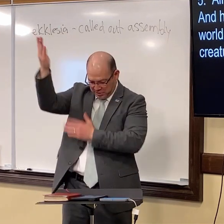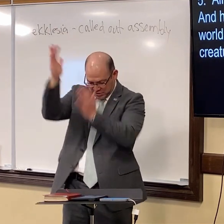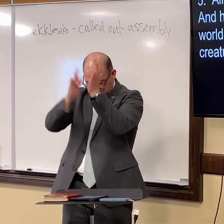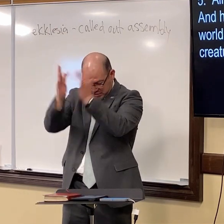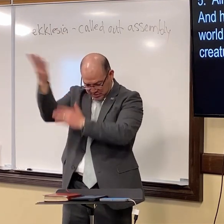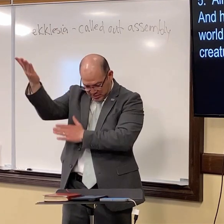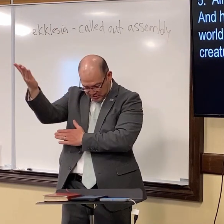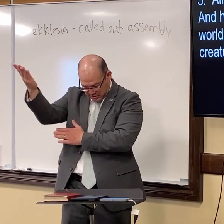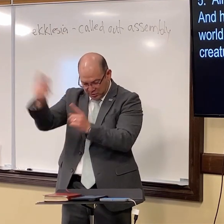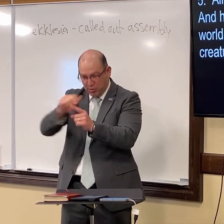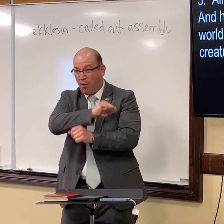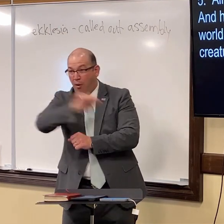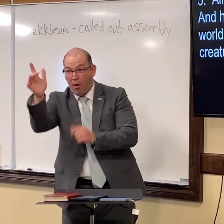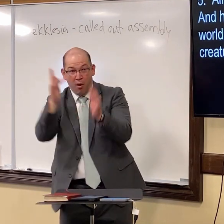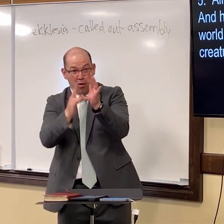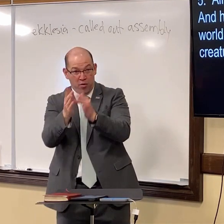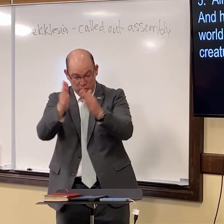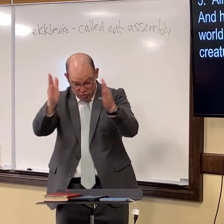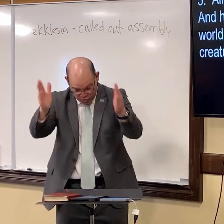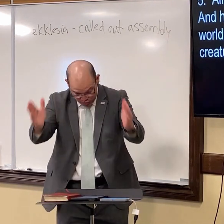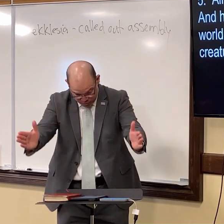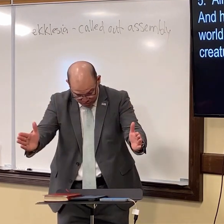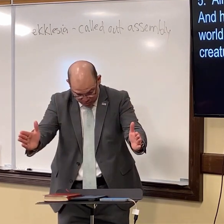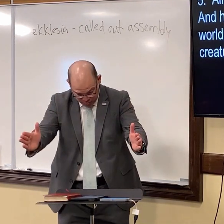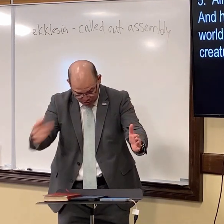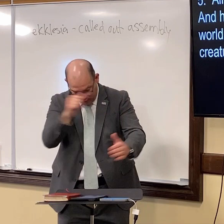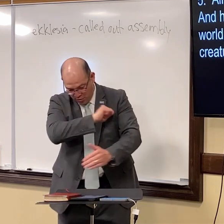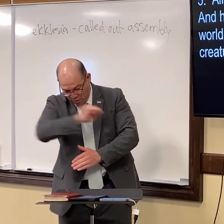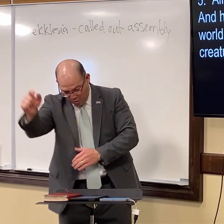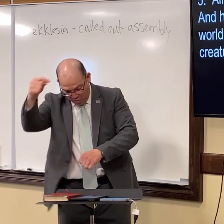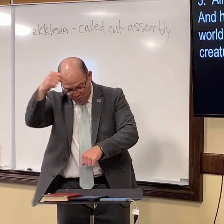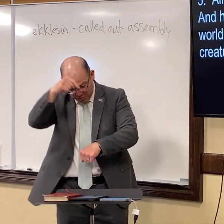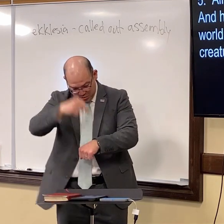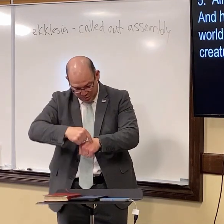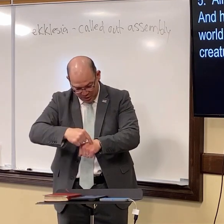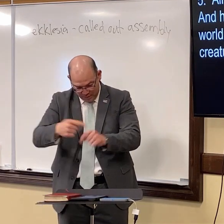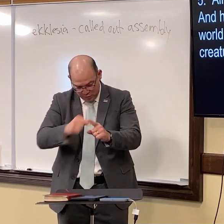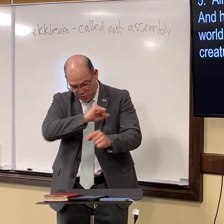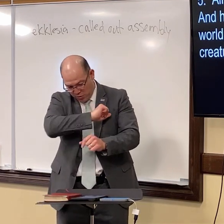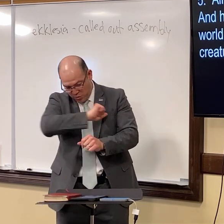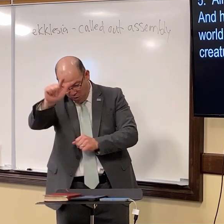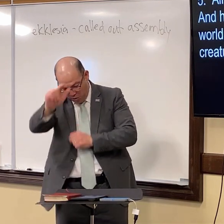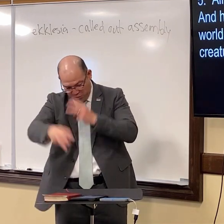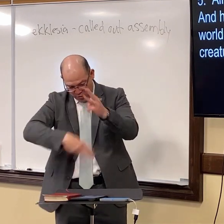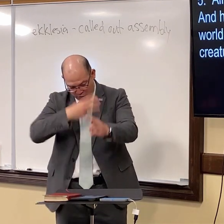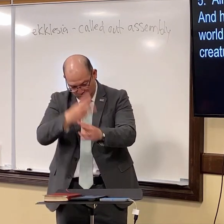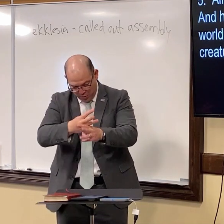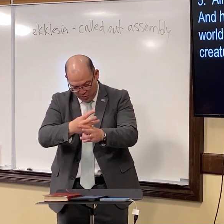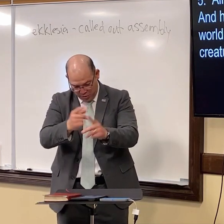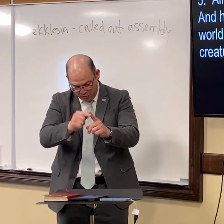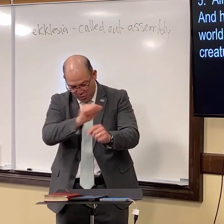He has all authority and all power for all Christians, for all time, for all the